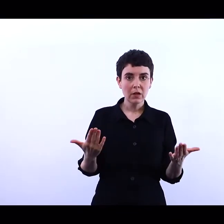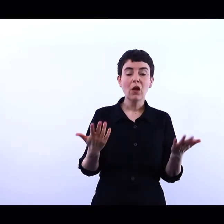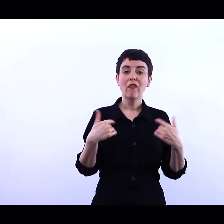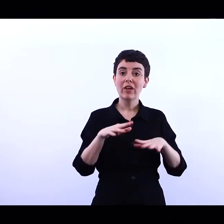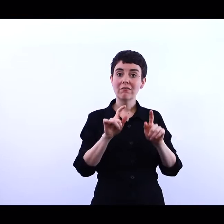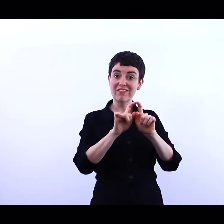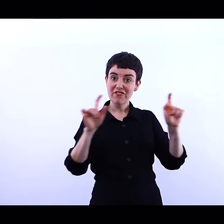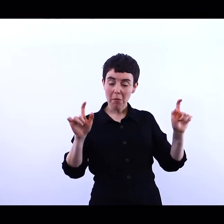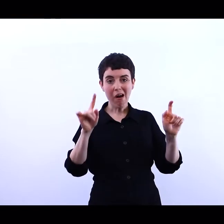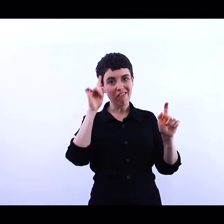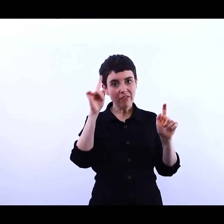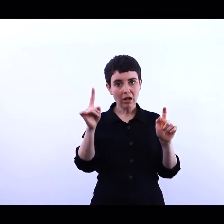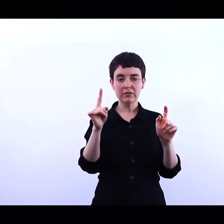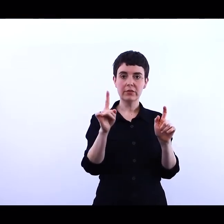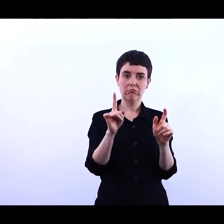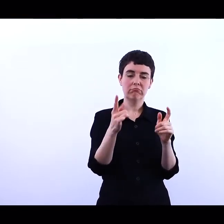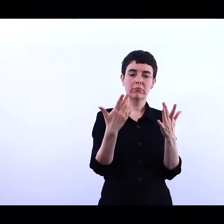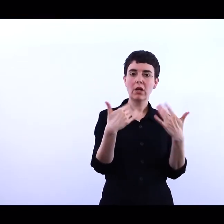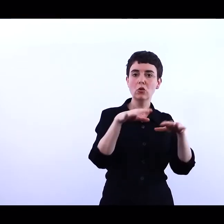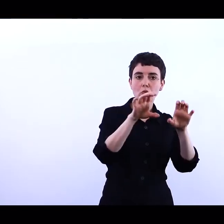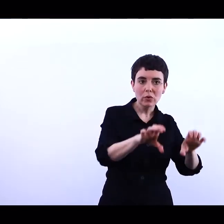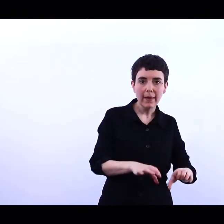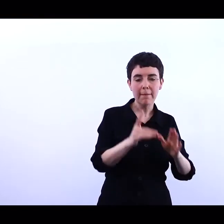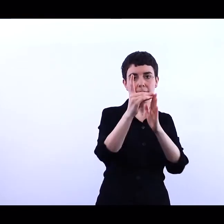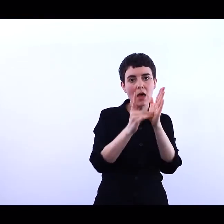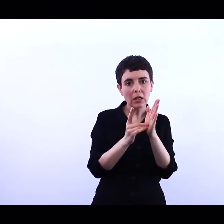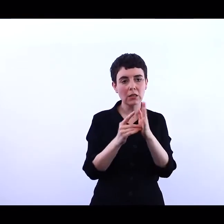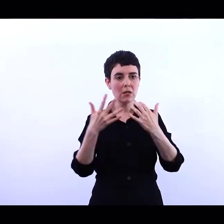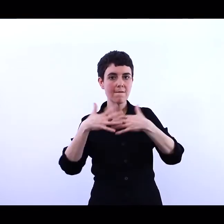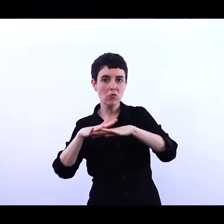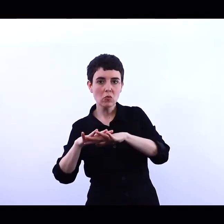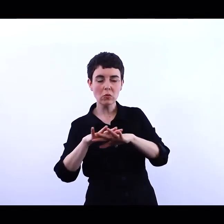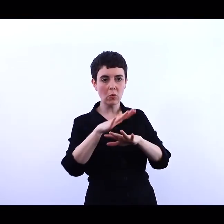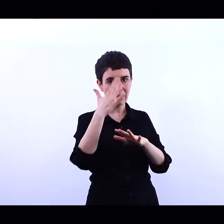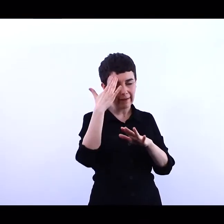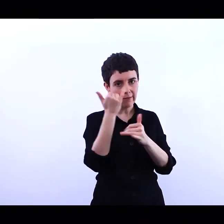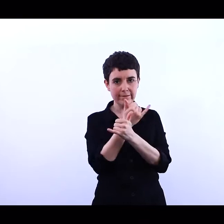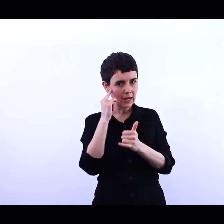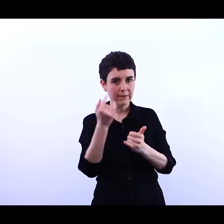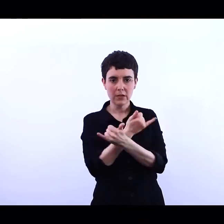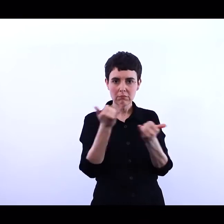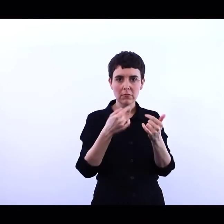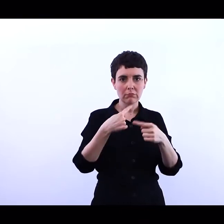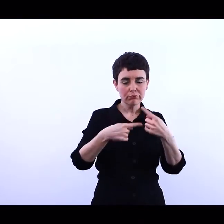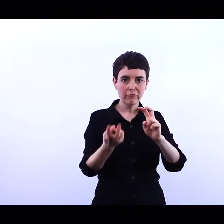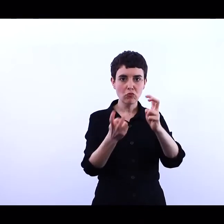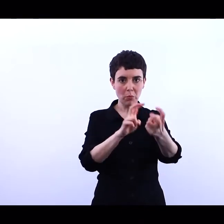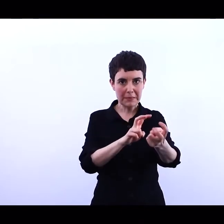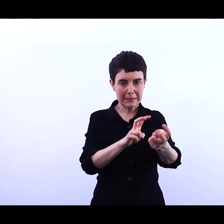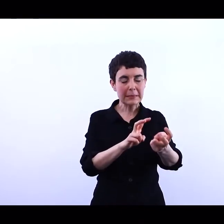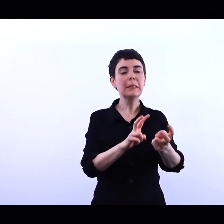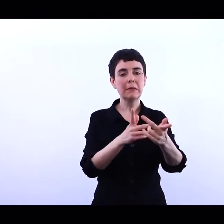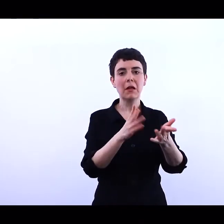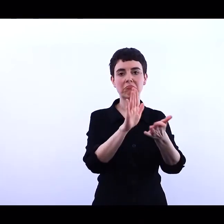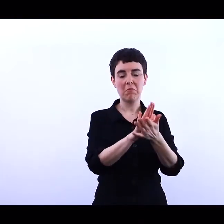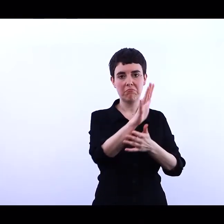technology systems, data, infrastructure contribute to the mission. For many organizations, strategic